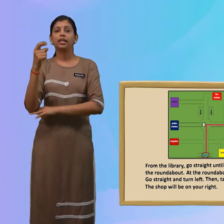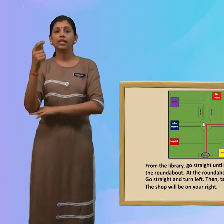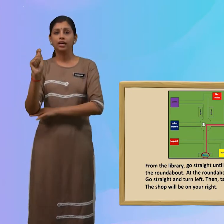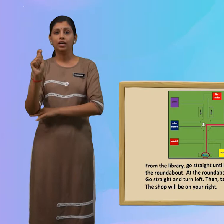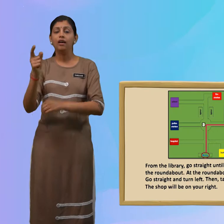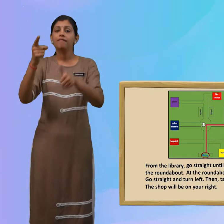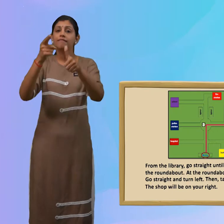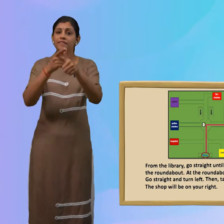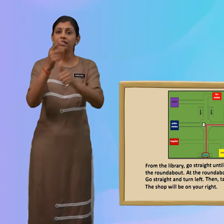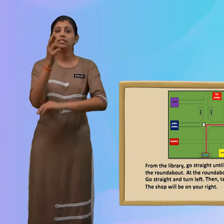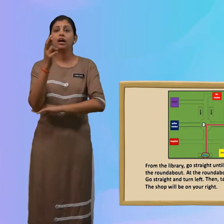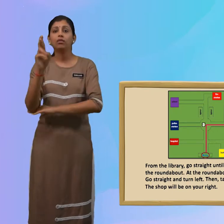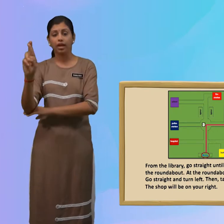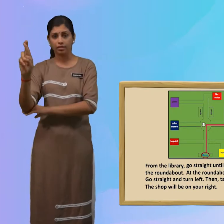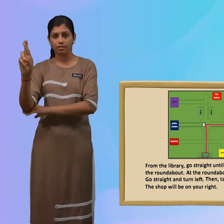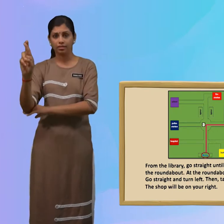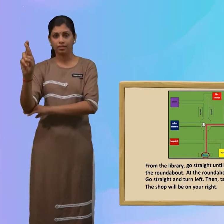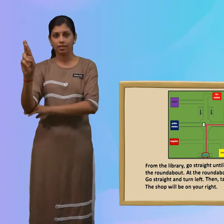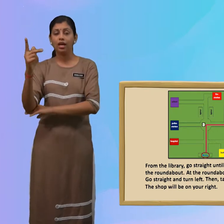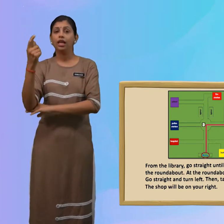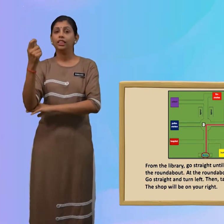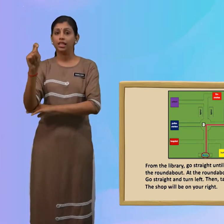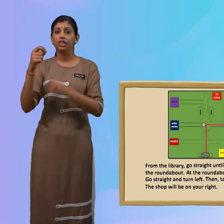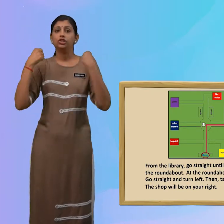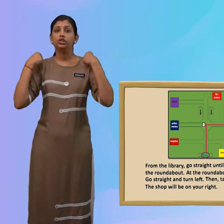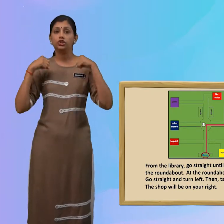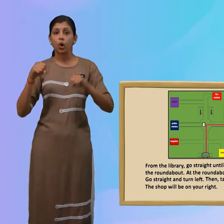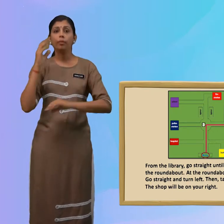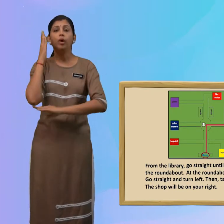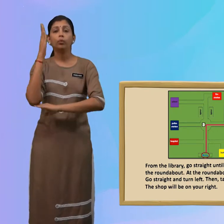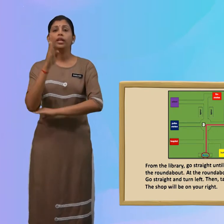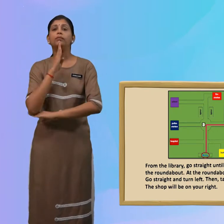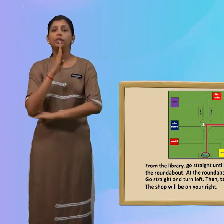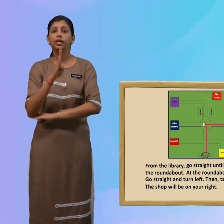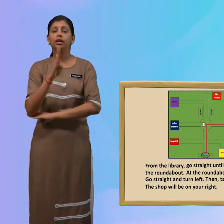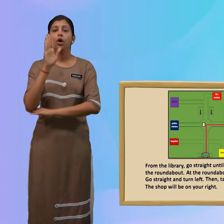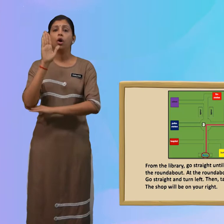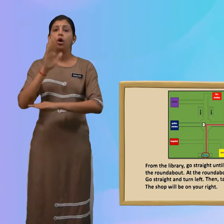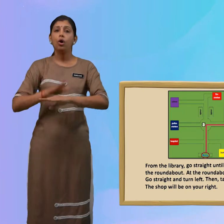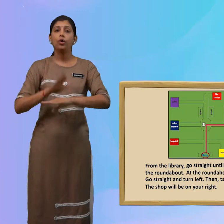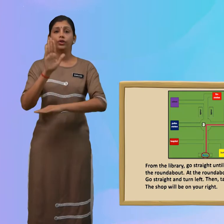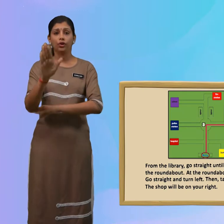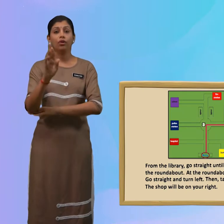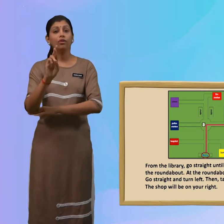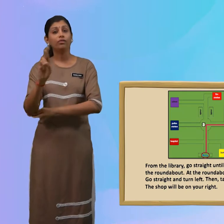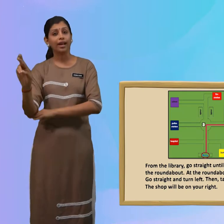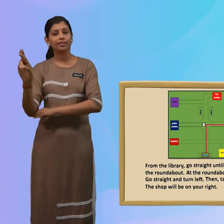the first right. The shop will be on your right.